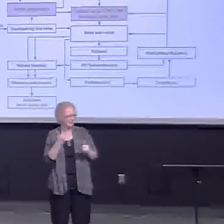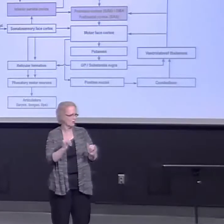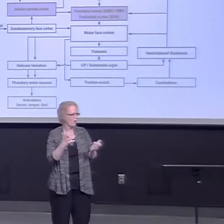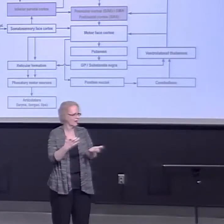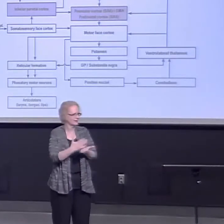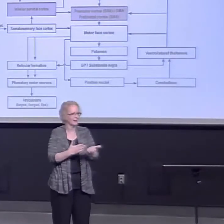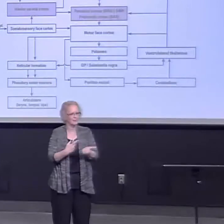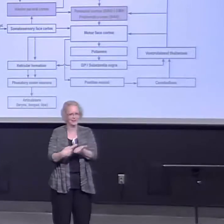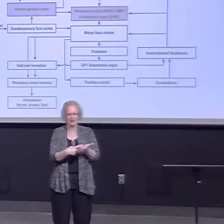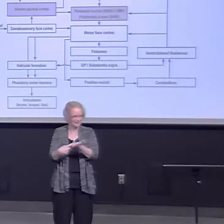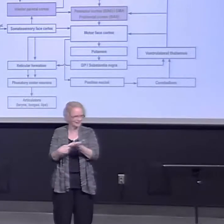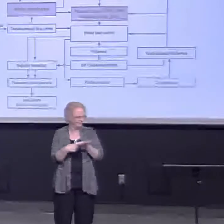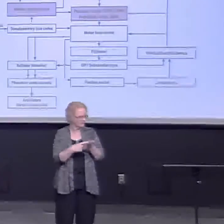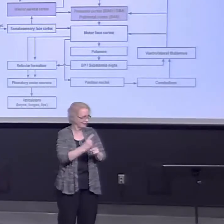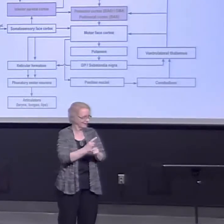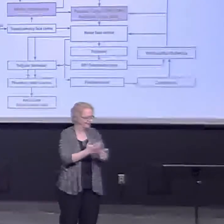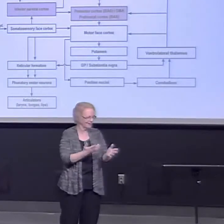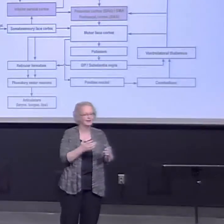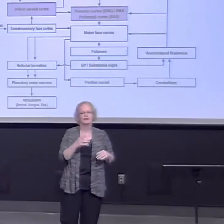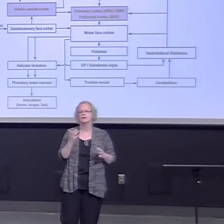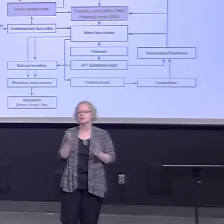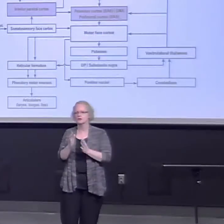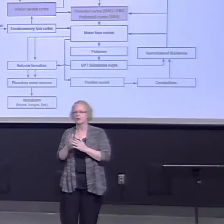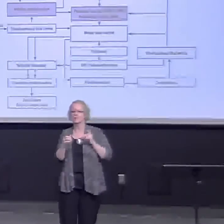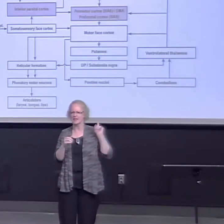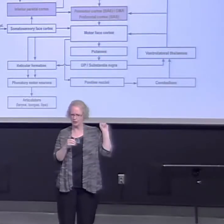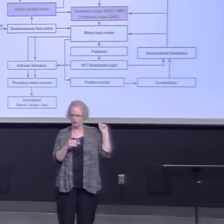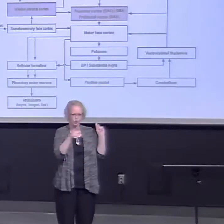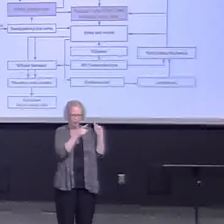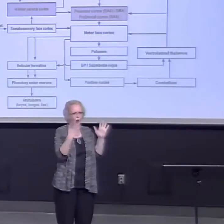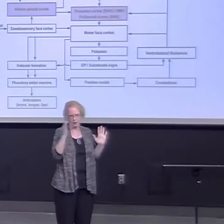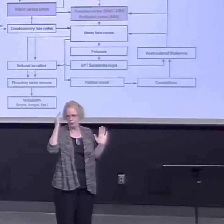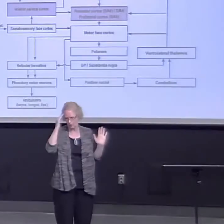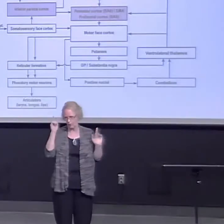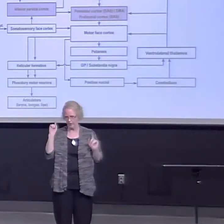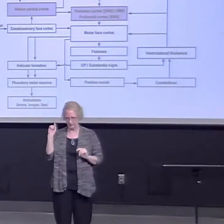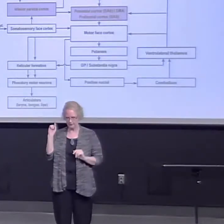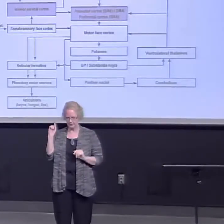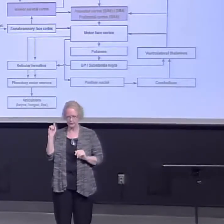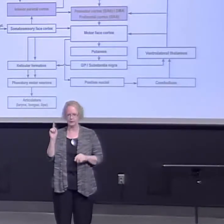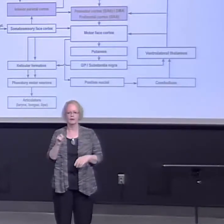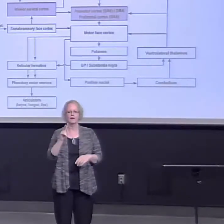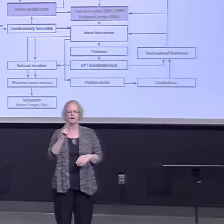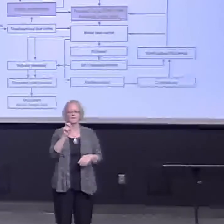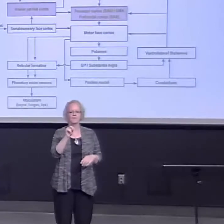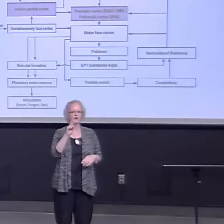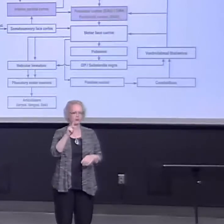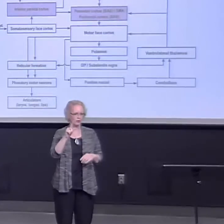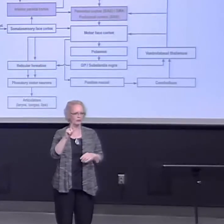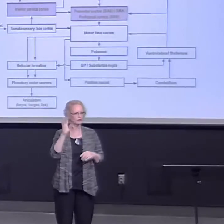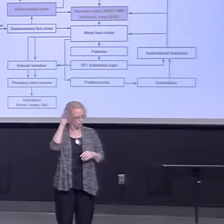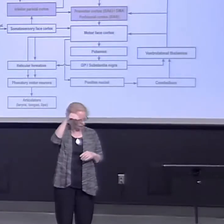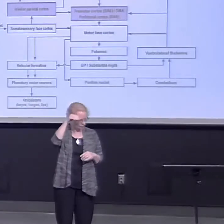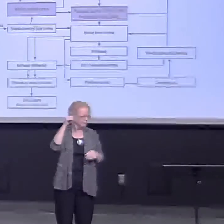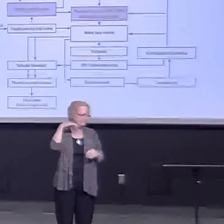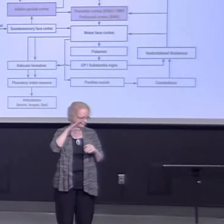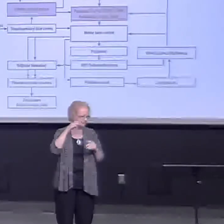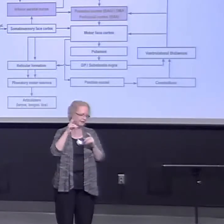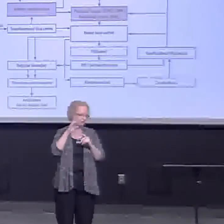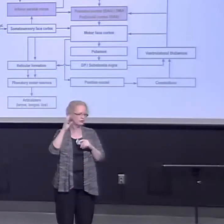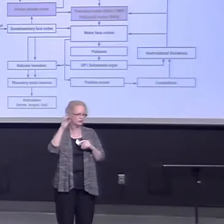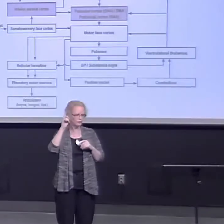discussion, I hope. So, but here's something you already know. This is the ventral stream, the dorsal stream, as I've shown